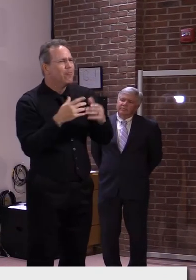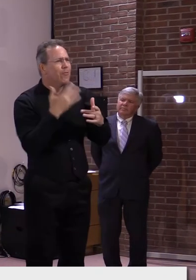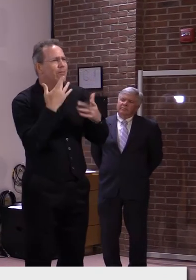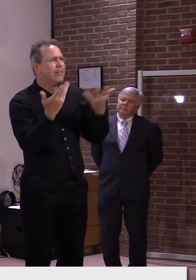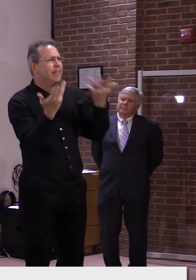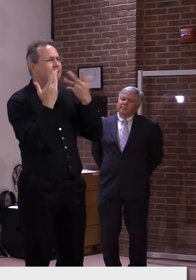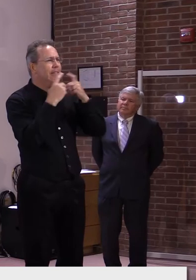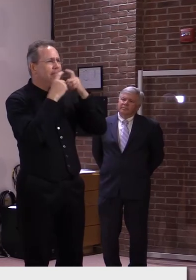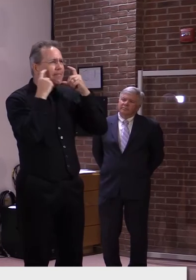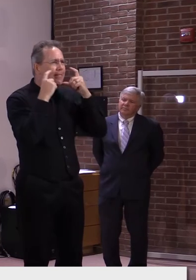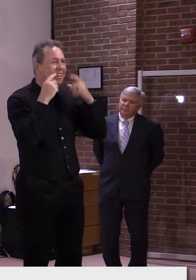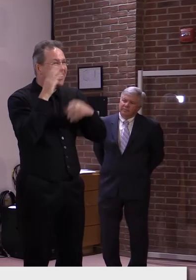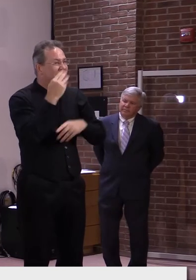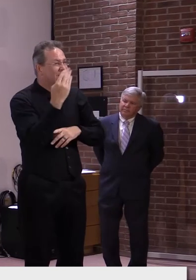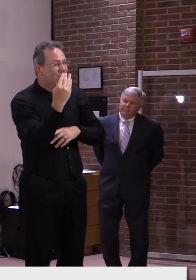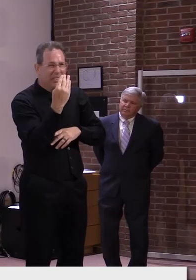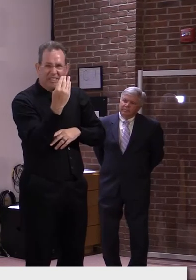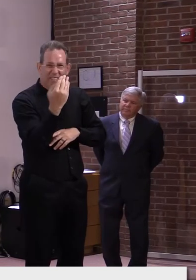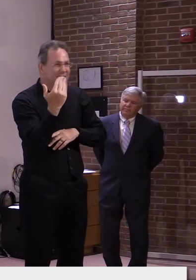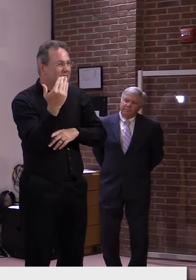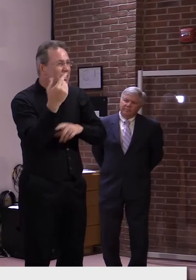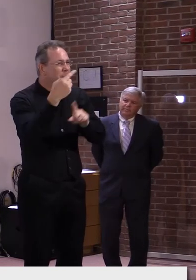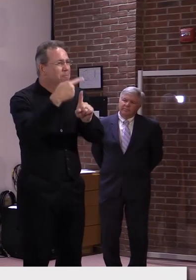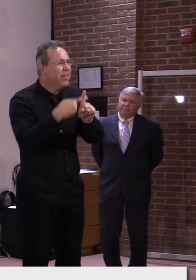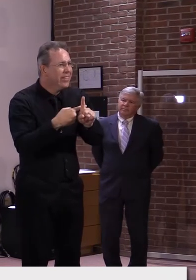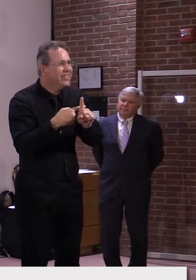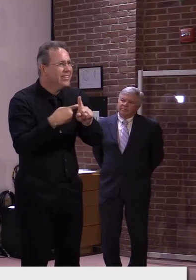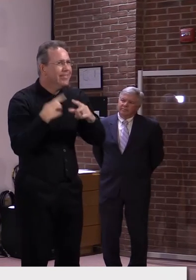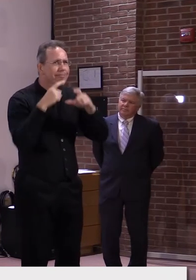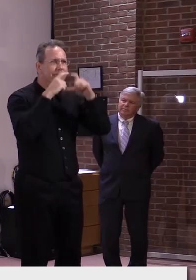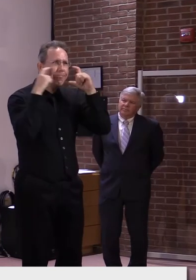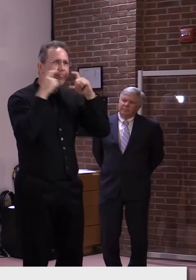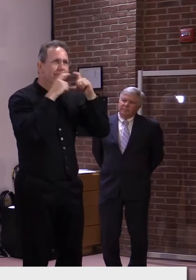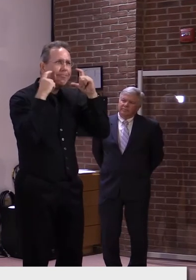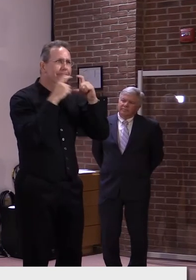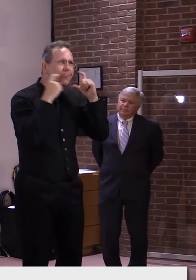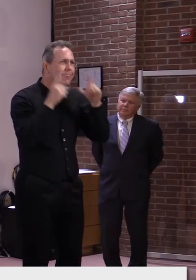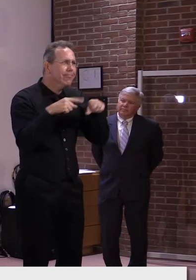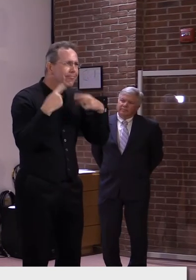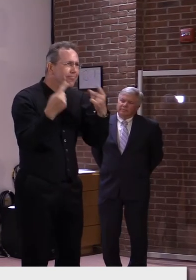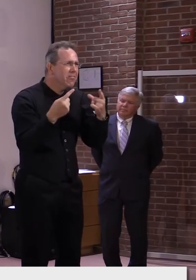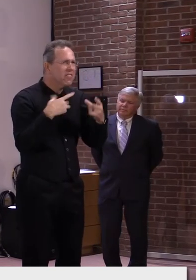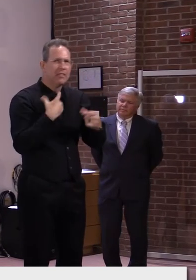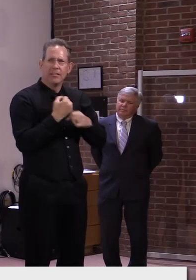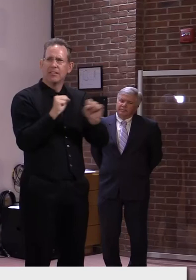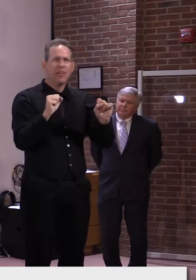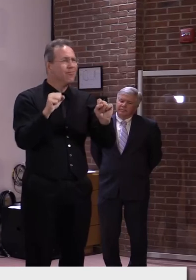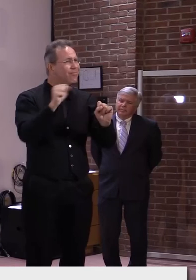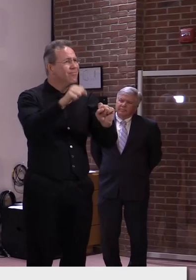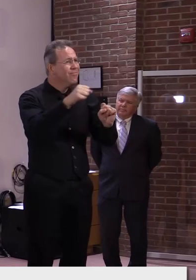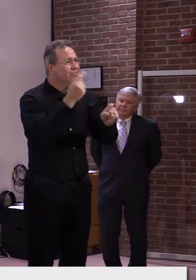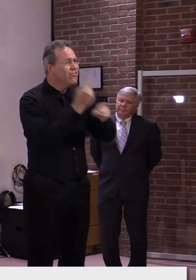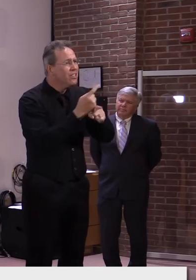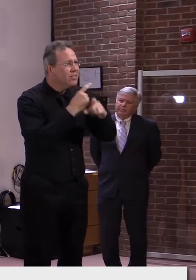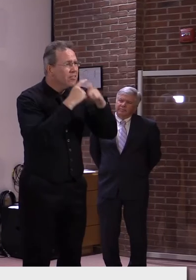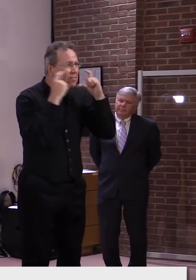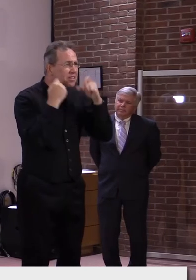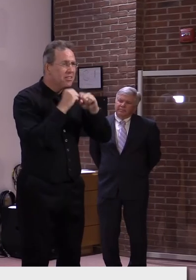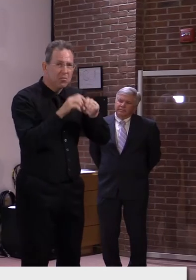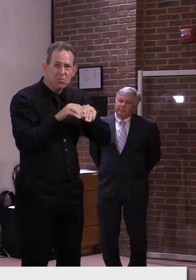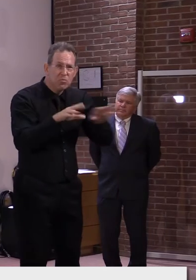15 months, and the masks have done their job, and they prevented a lot of illness, prevented deaths as